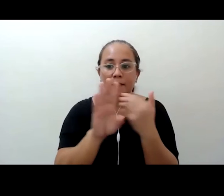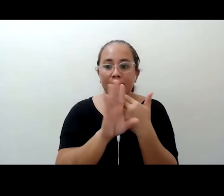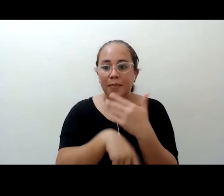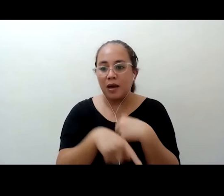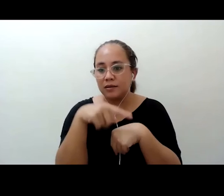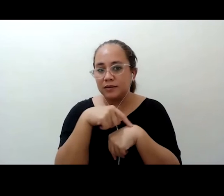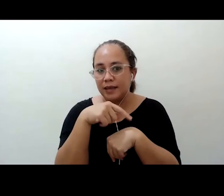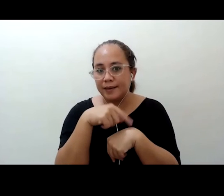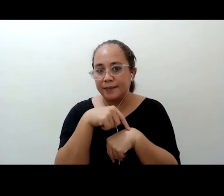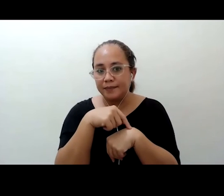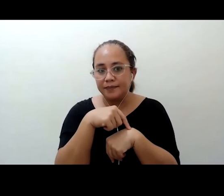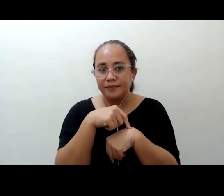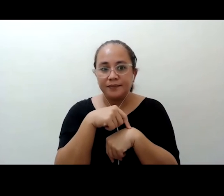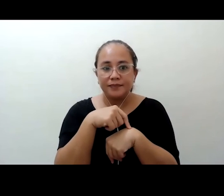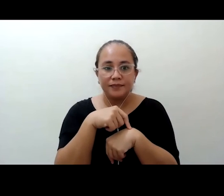back at